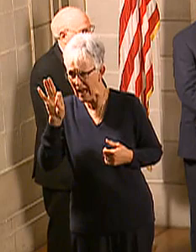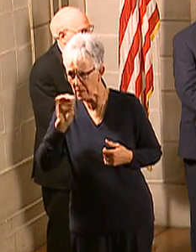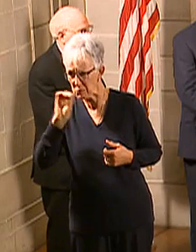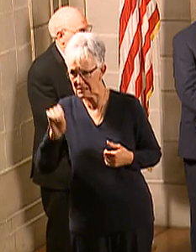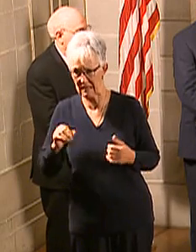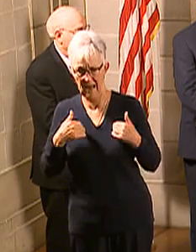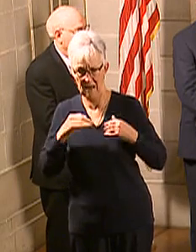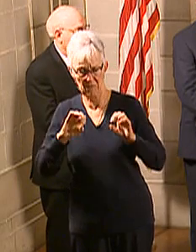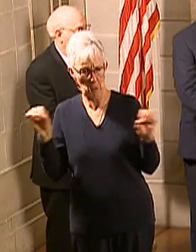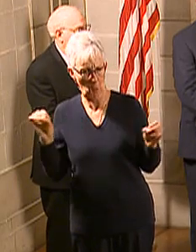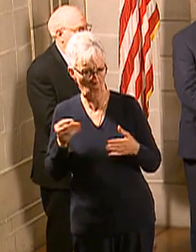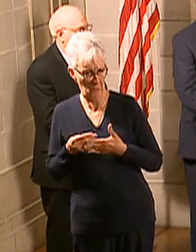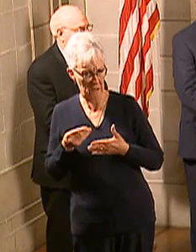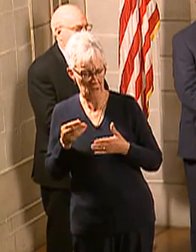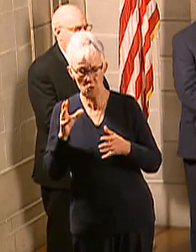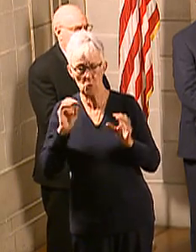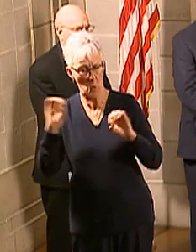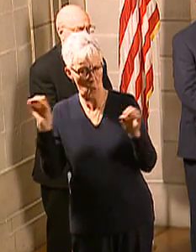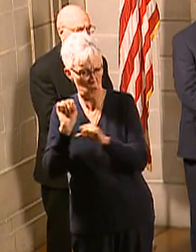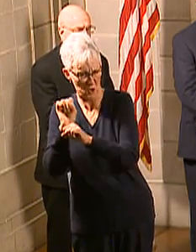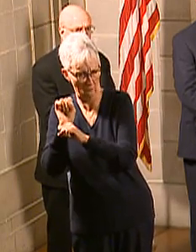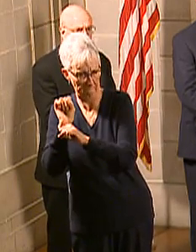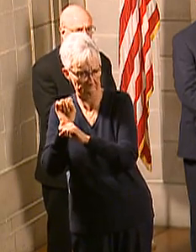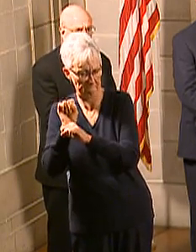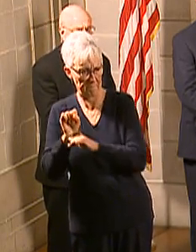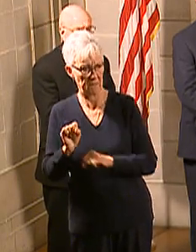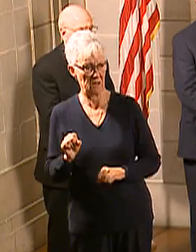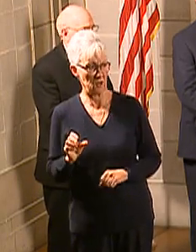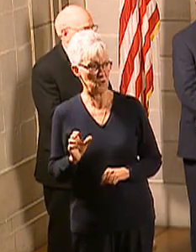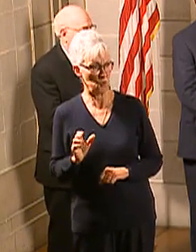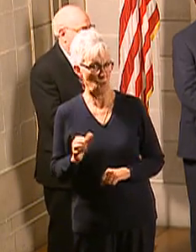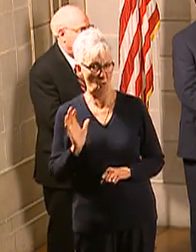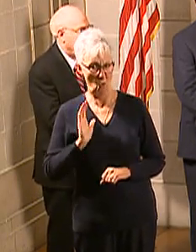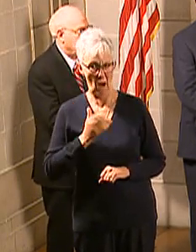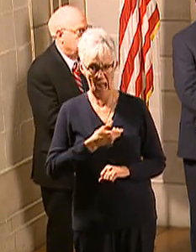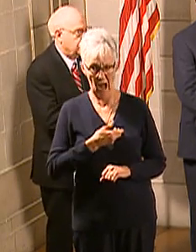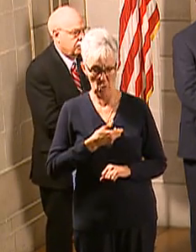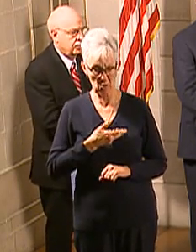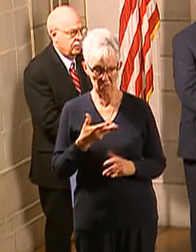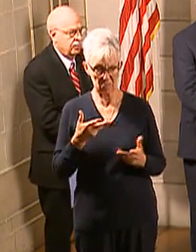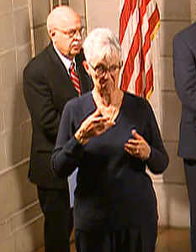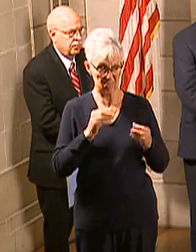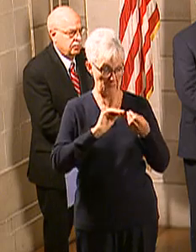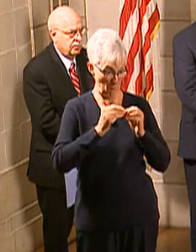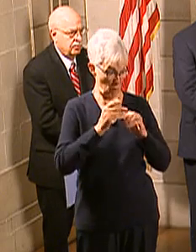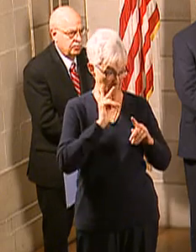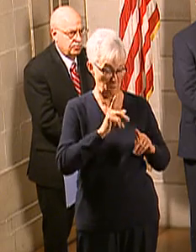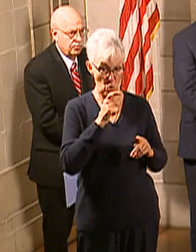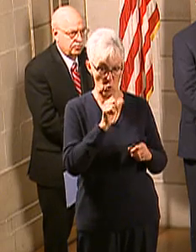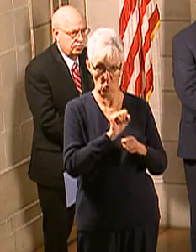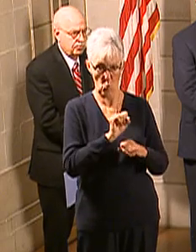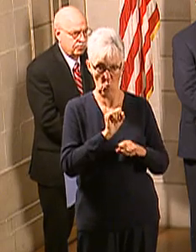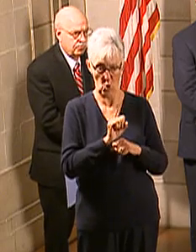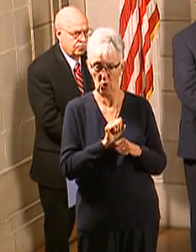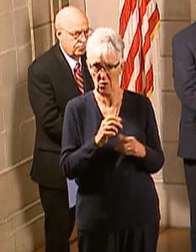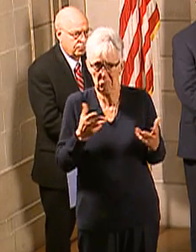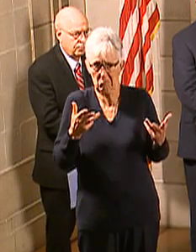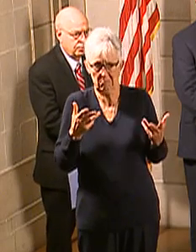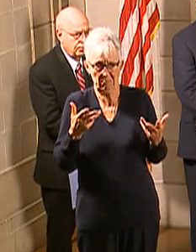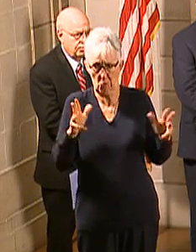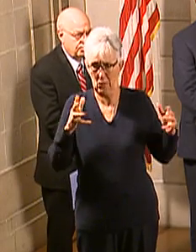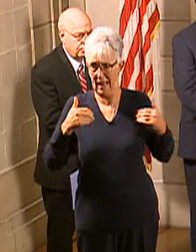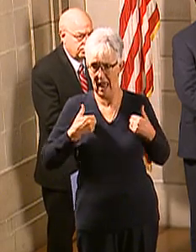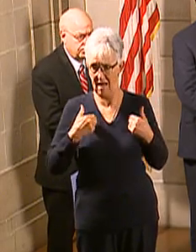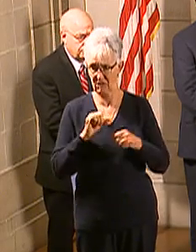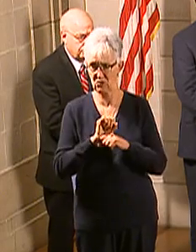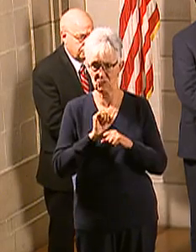we can look and see, our employment to population ratio is the highest in the country, so we know Nebraskans like to work. And I think a lot of it then gets back to programs like